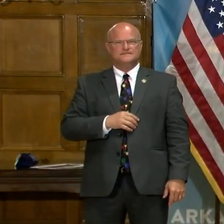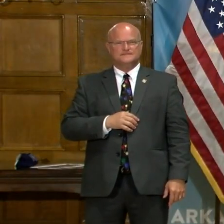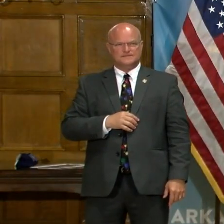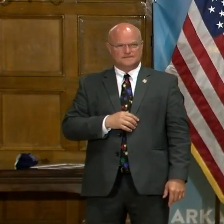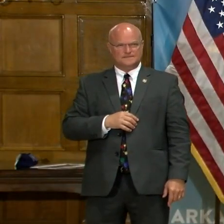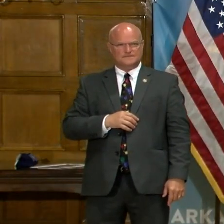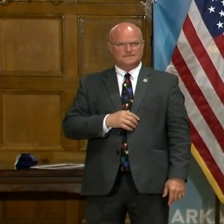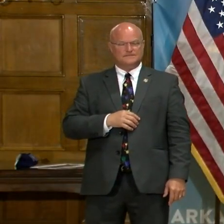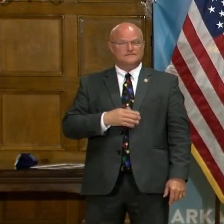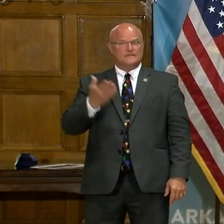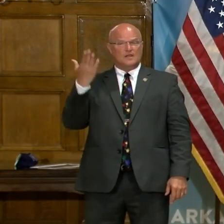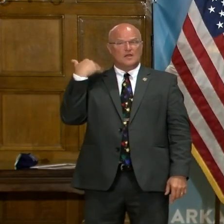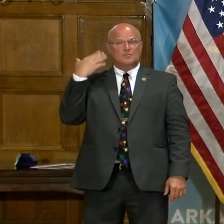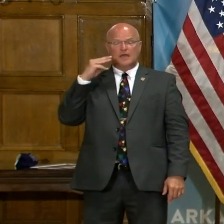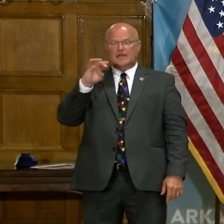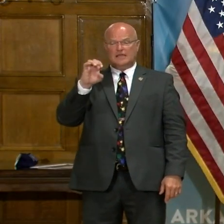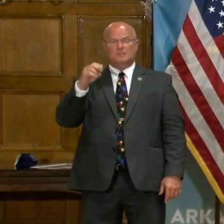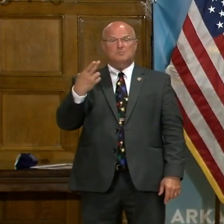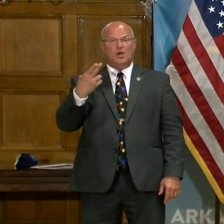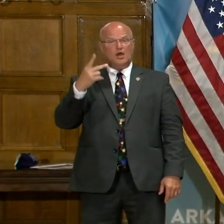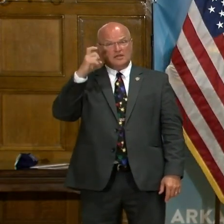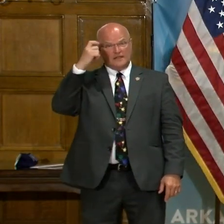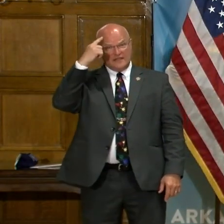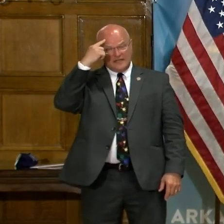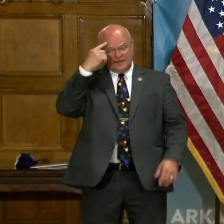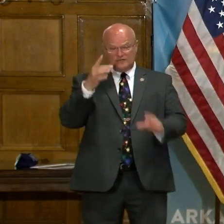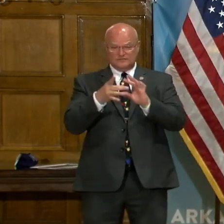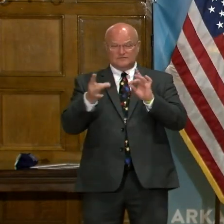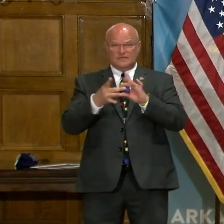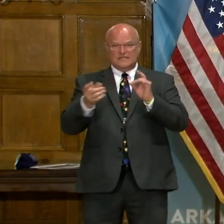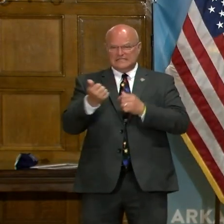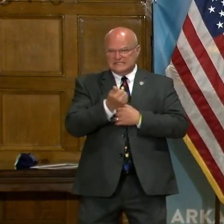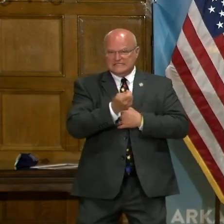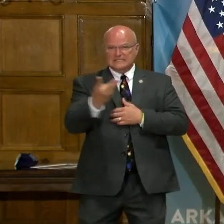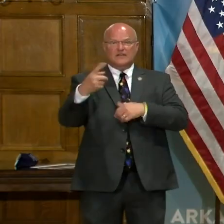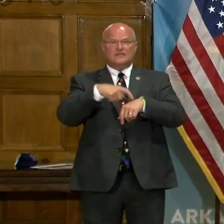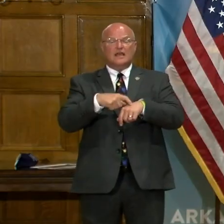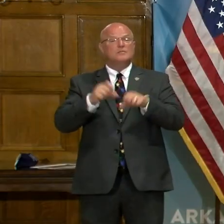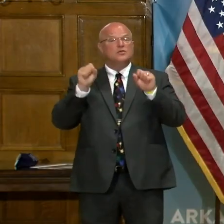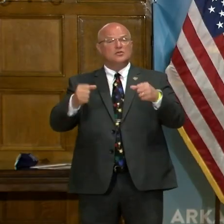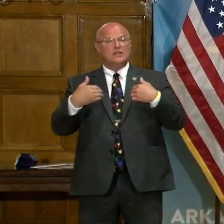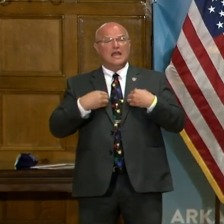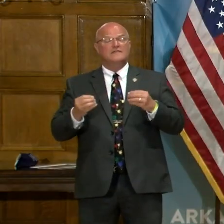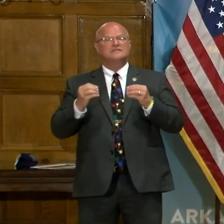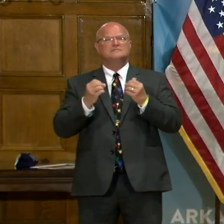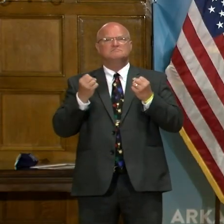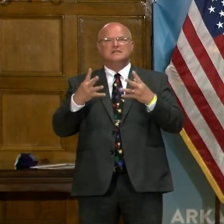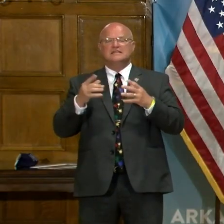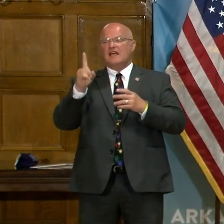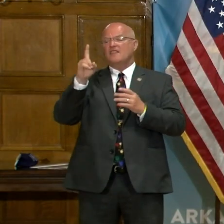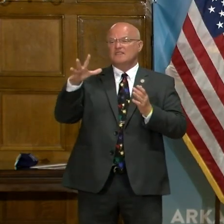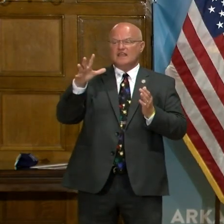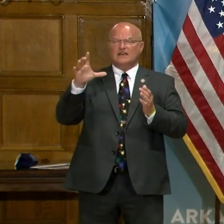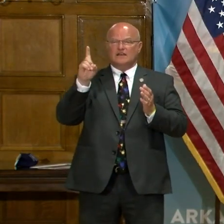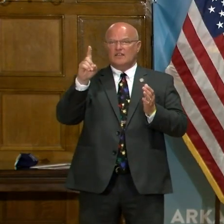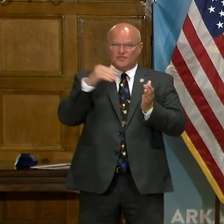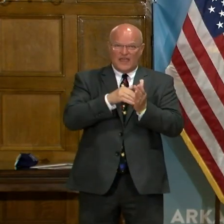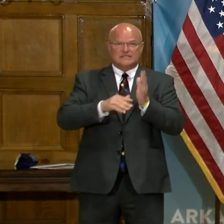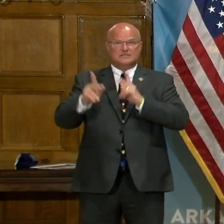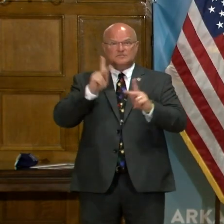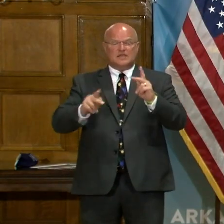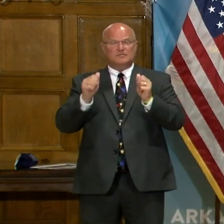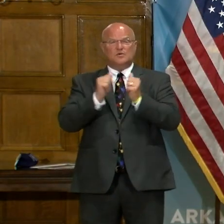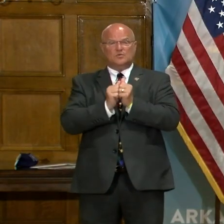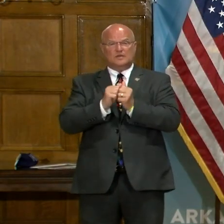Yes. Back in March, the governor stated on numerous occasions that we could have as many as 1,000 people hospitalized